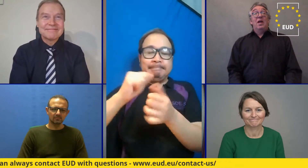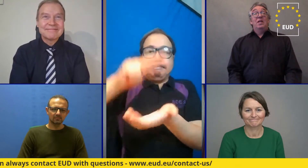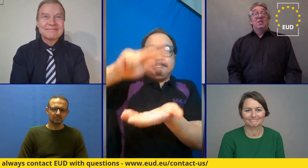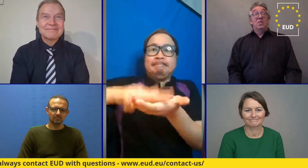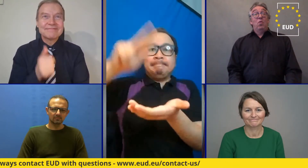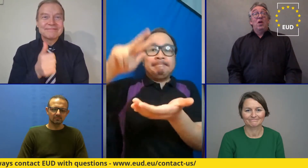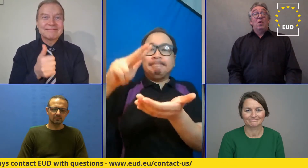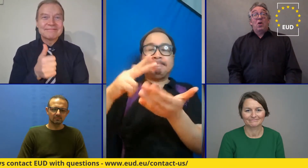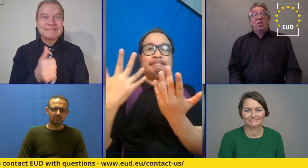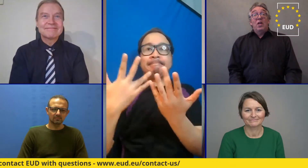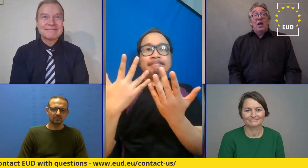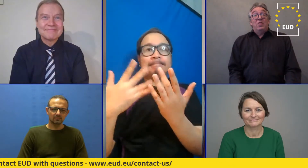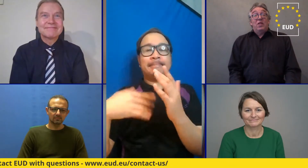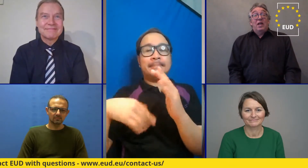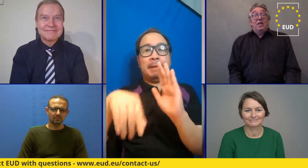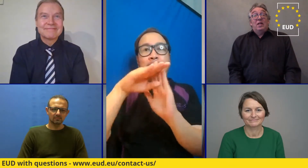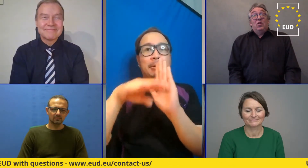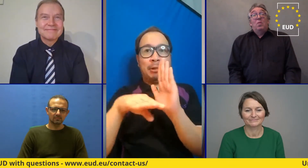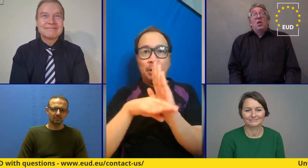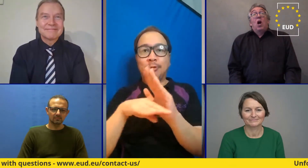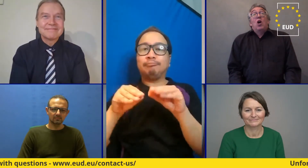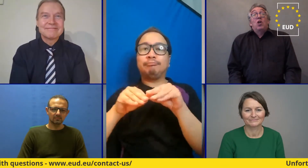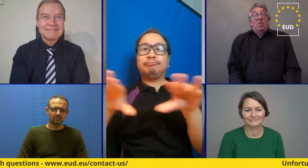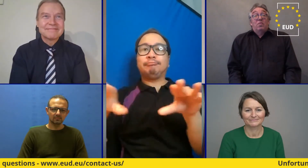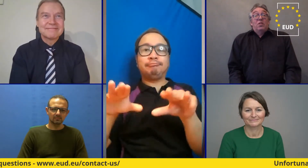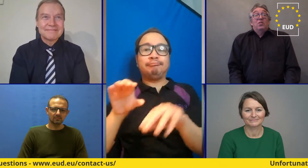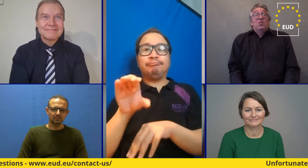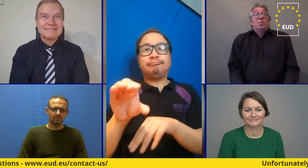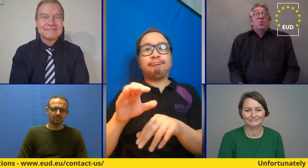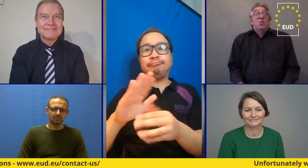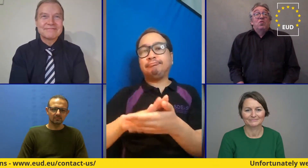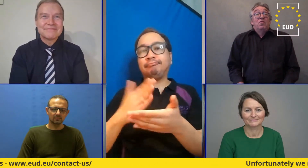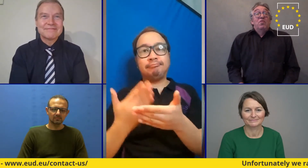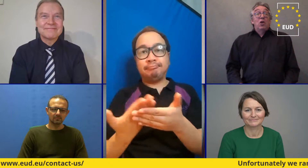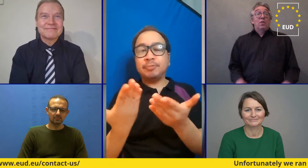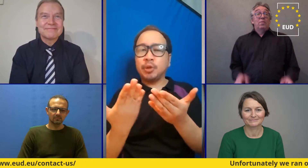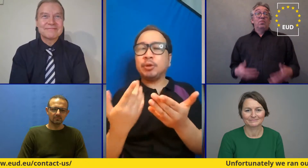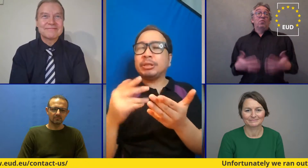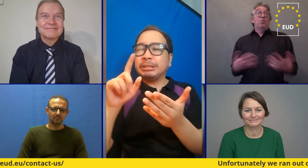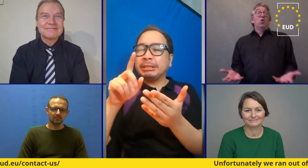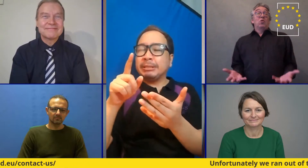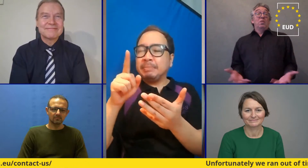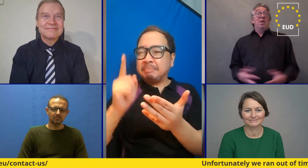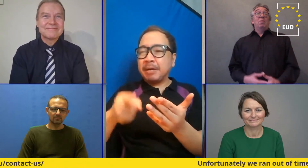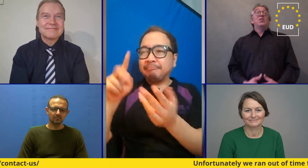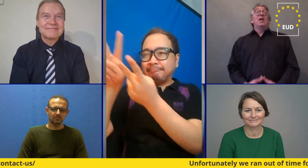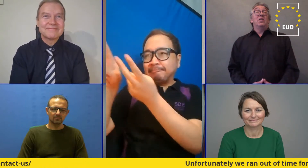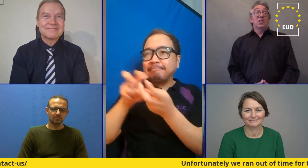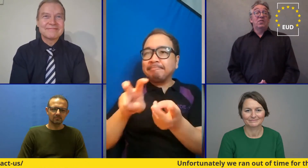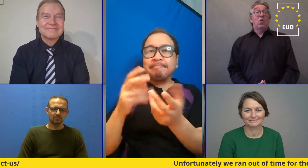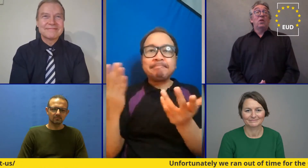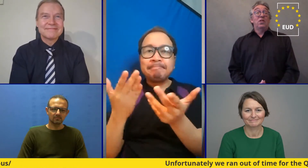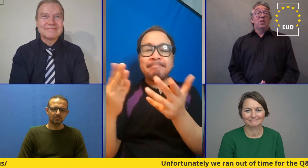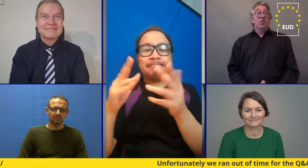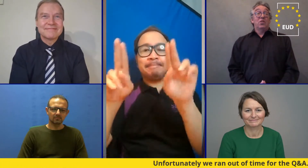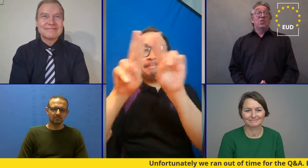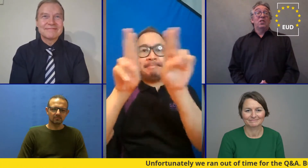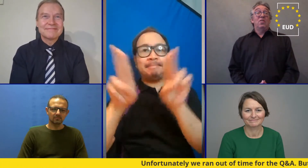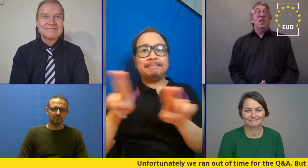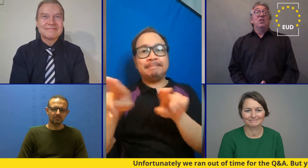And we are currently lobbying our government to approve the rules and minimum standards for interpreters on TV. So